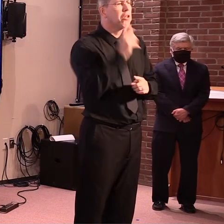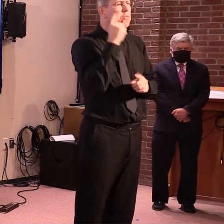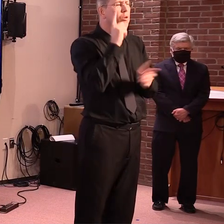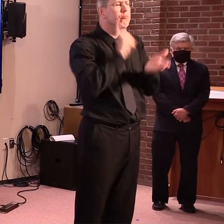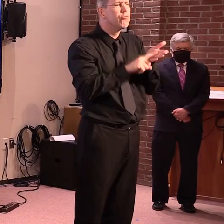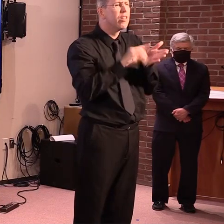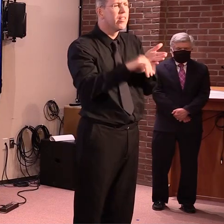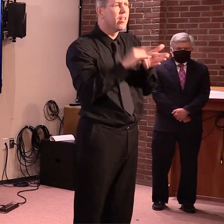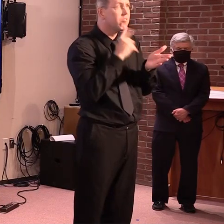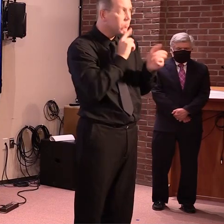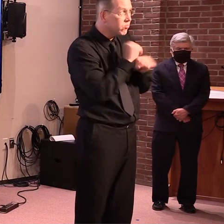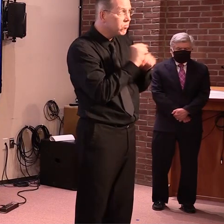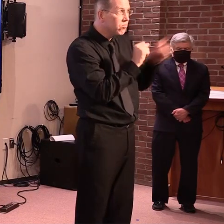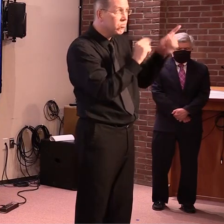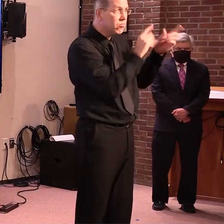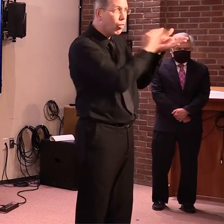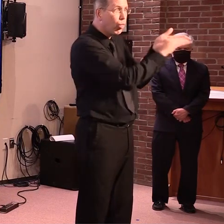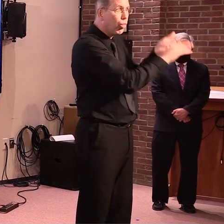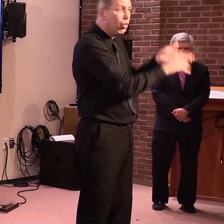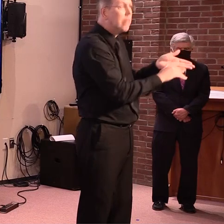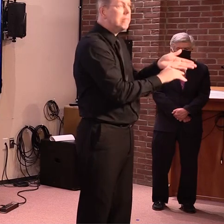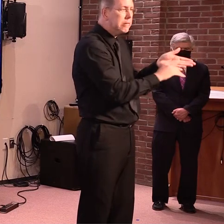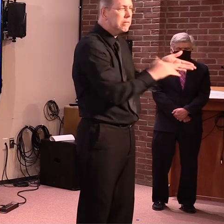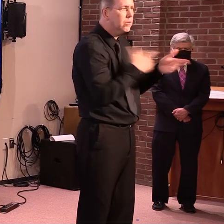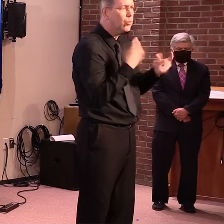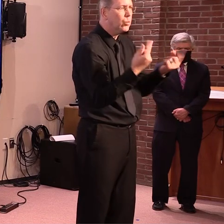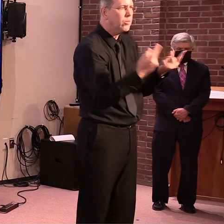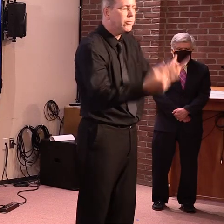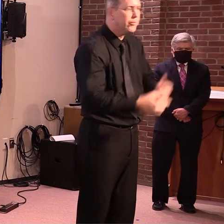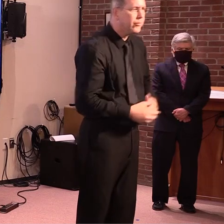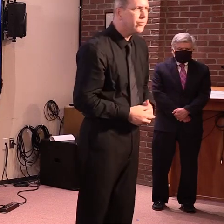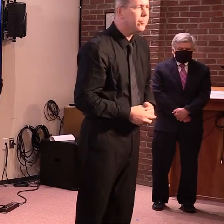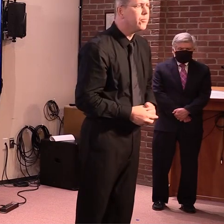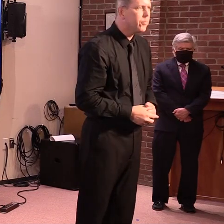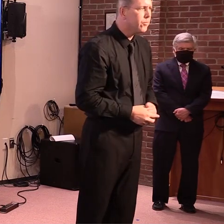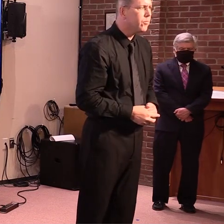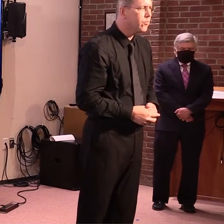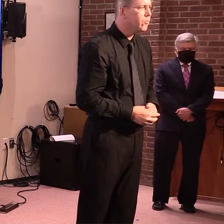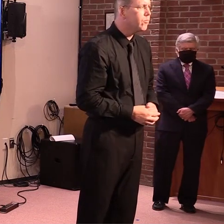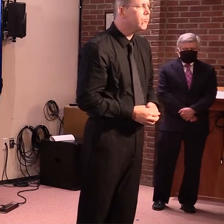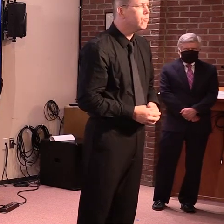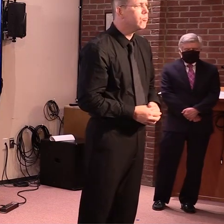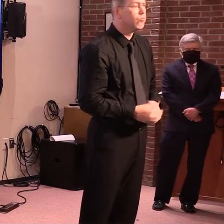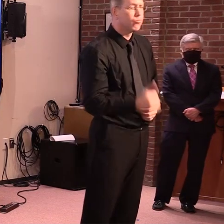All right. Moving to Greg at the Bennington Banner.